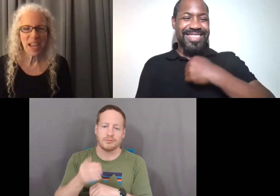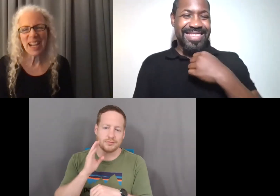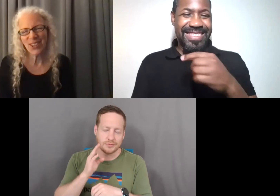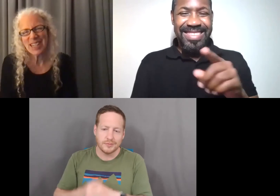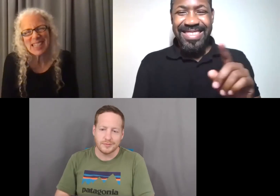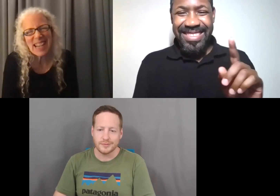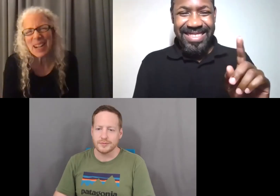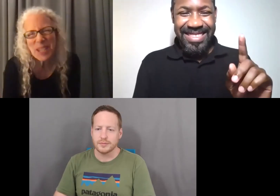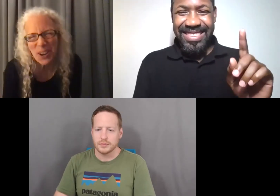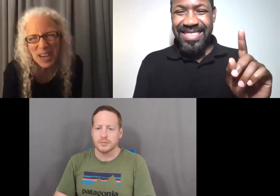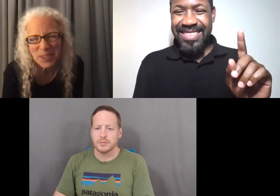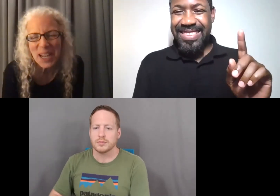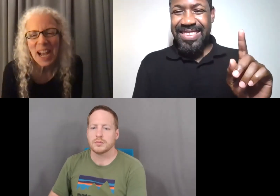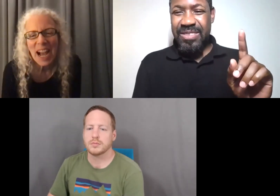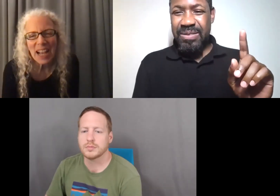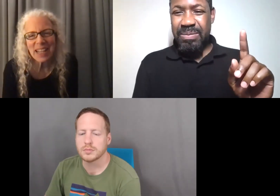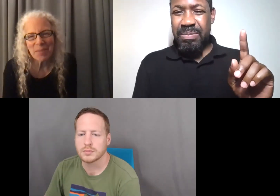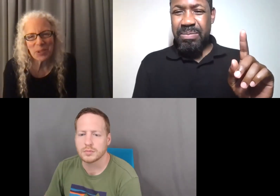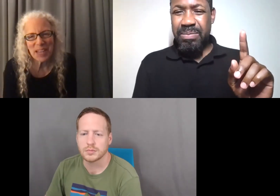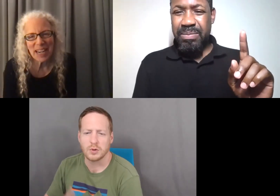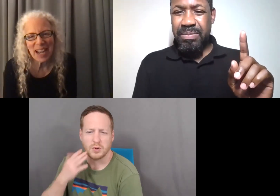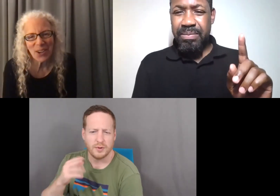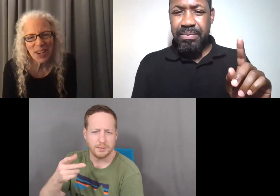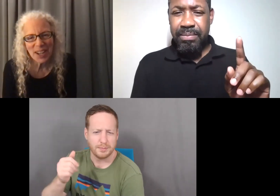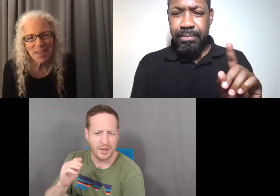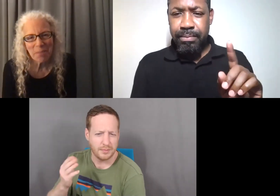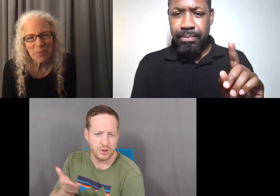Hi, Ernest is saying, I'm sorry, I'm doing that now.